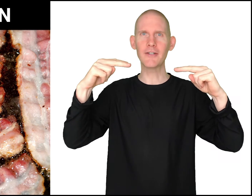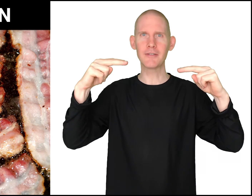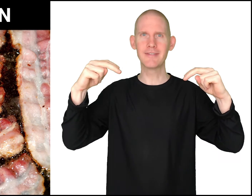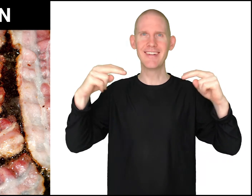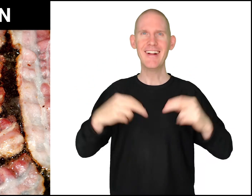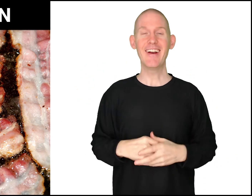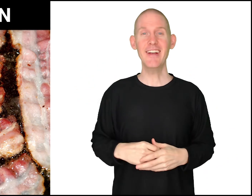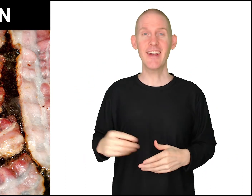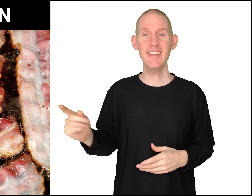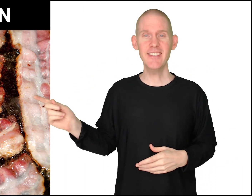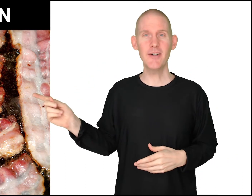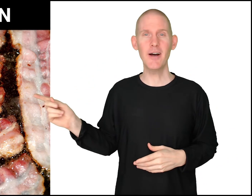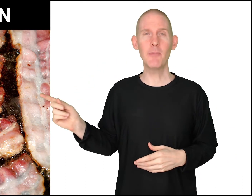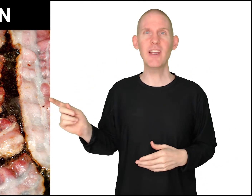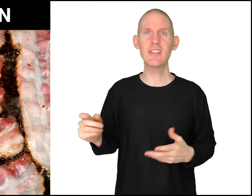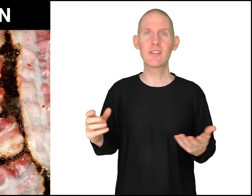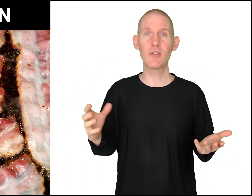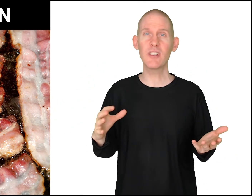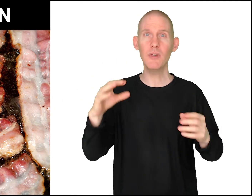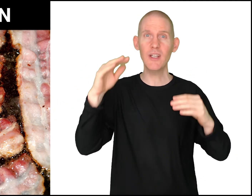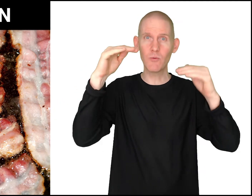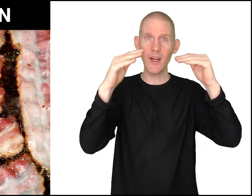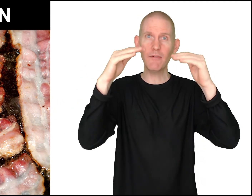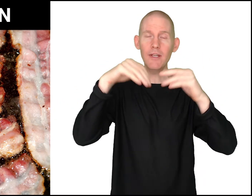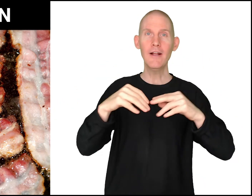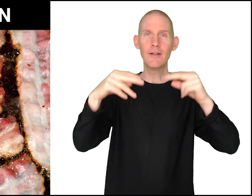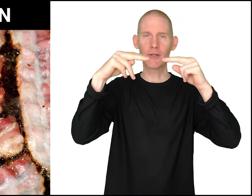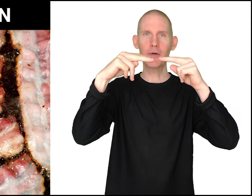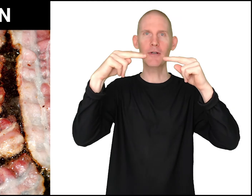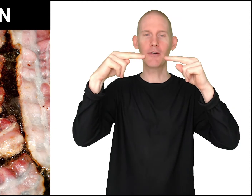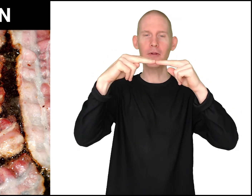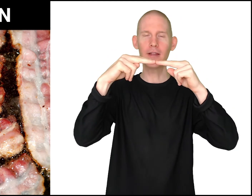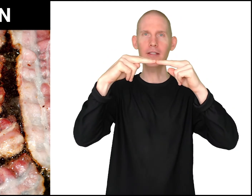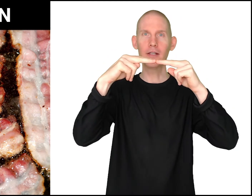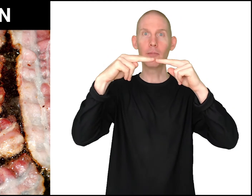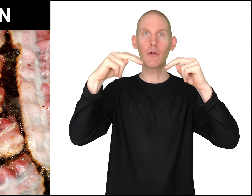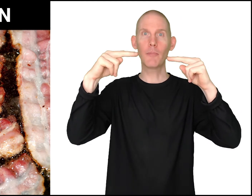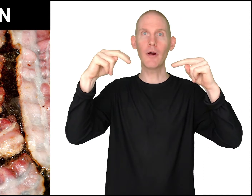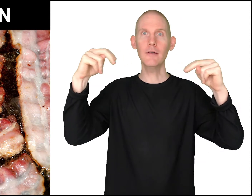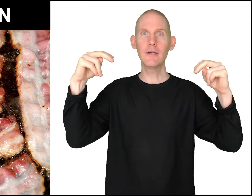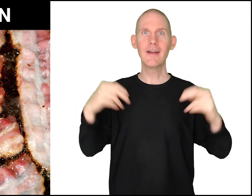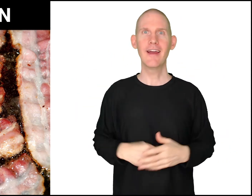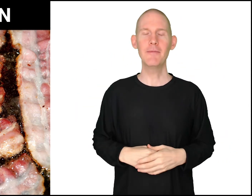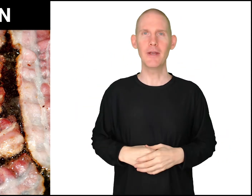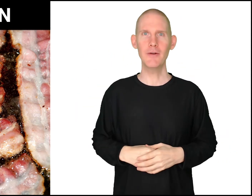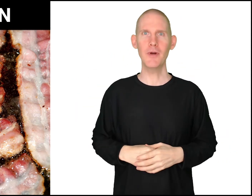fingers. All right, kind of, you know how bacon is crispy and wavy? So we're going to go like this, pull apart, and make it